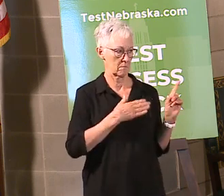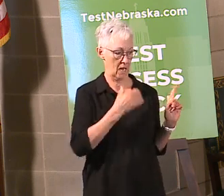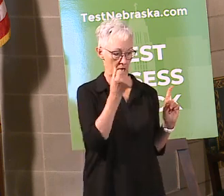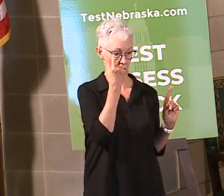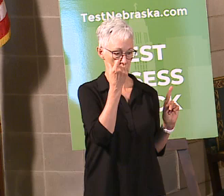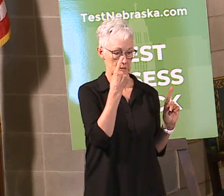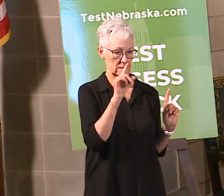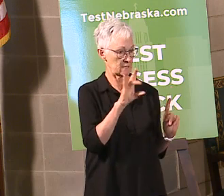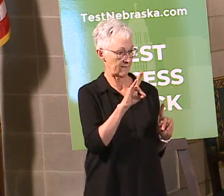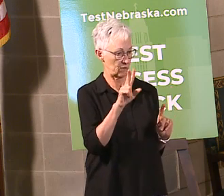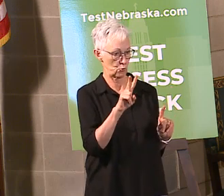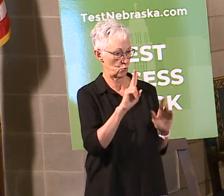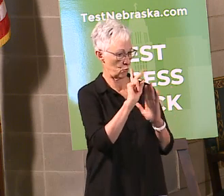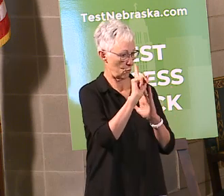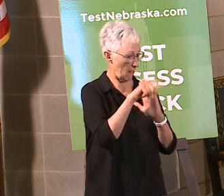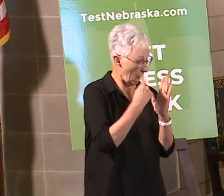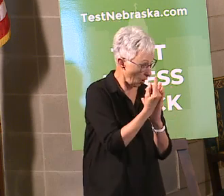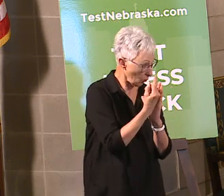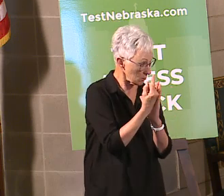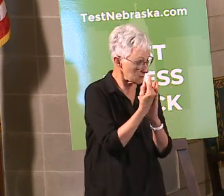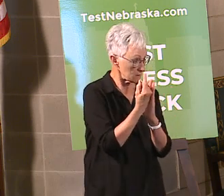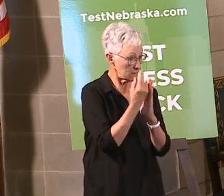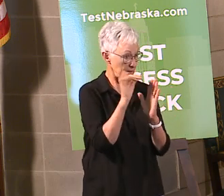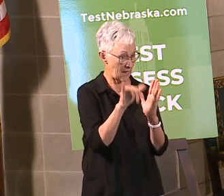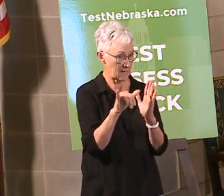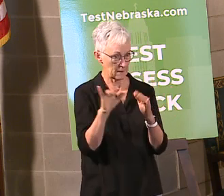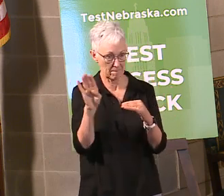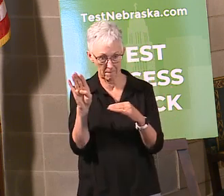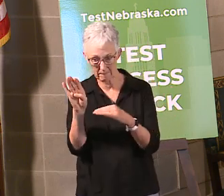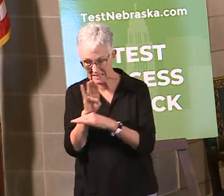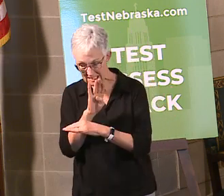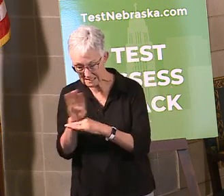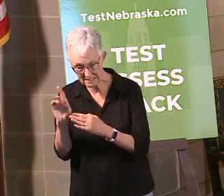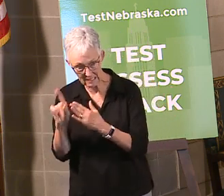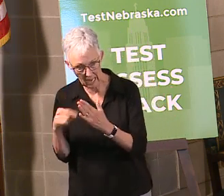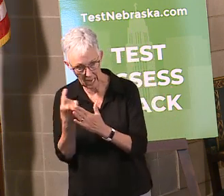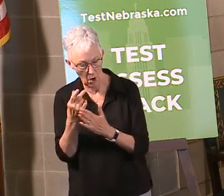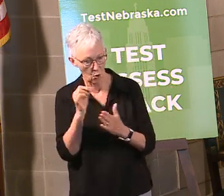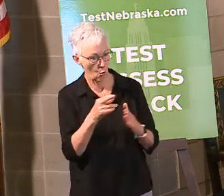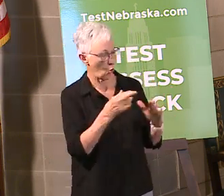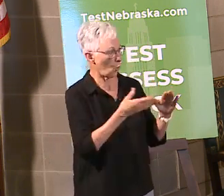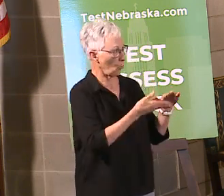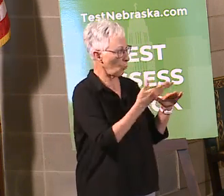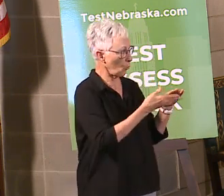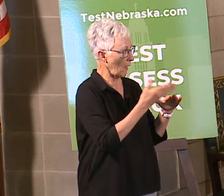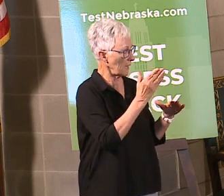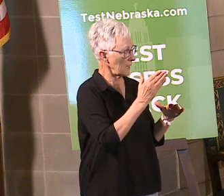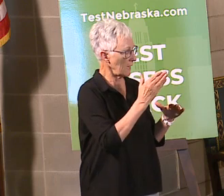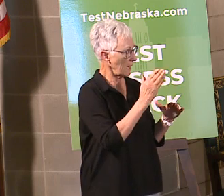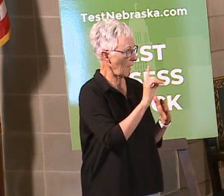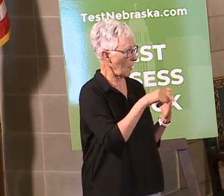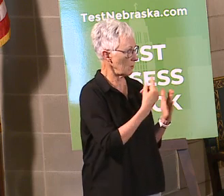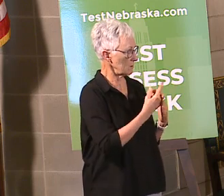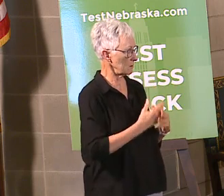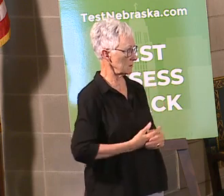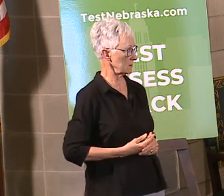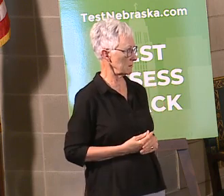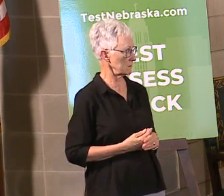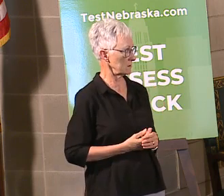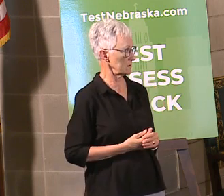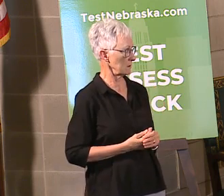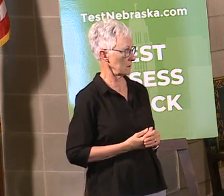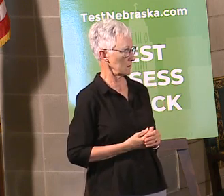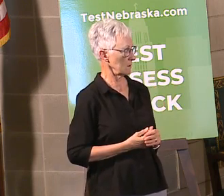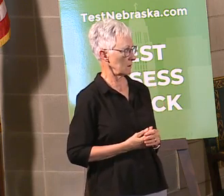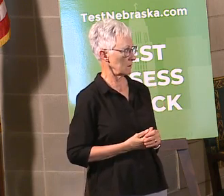but we'll get a clarification on whether that was business days. Running hours, is that your, Excuse me? was that your understanding, 72 running